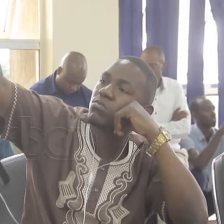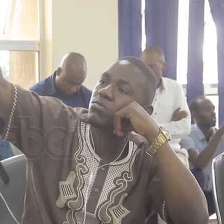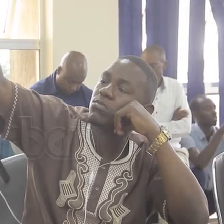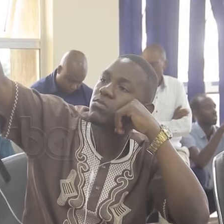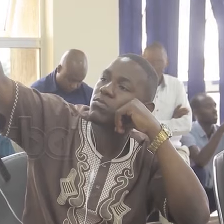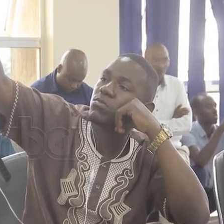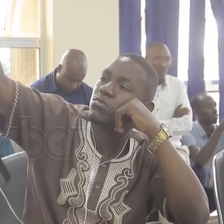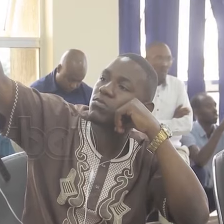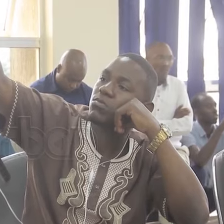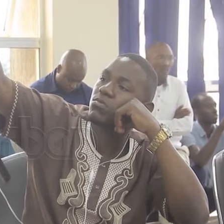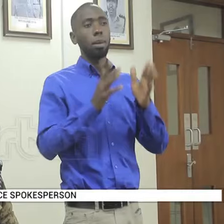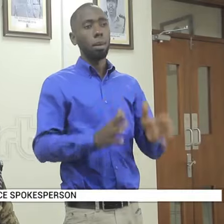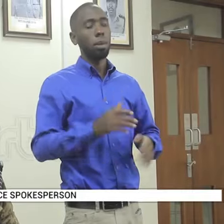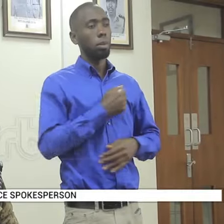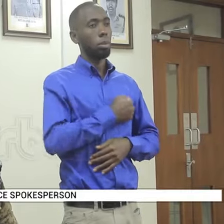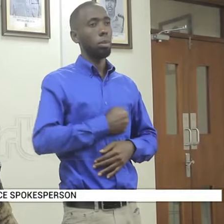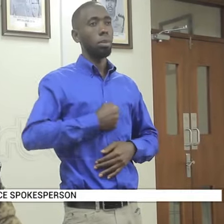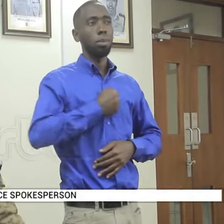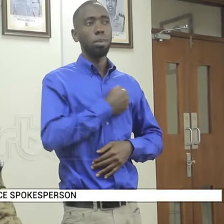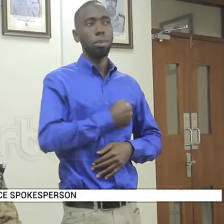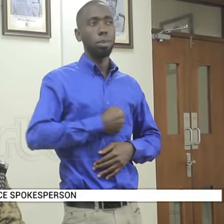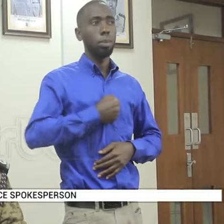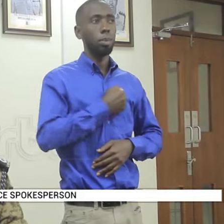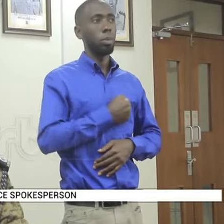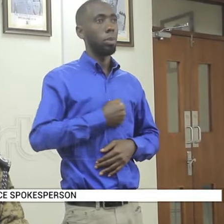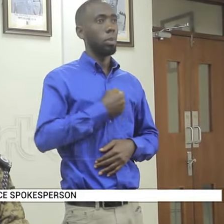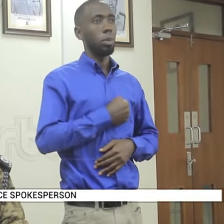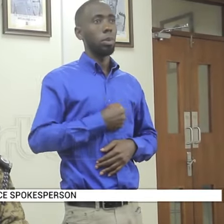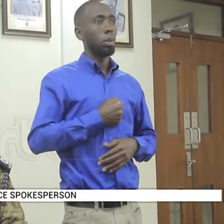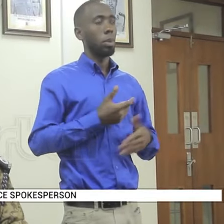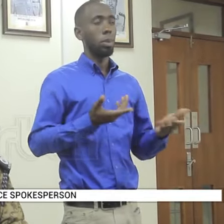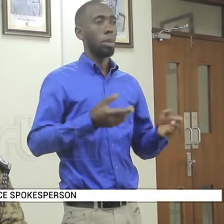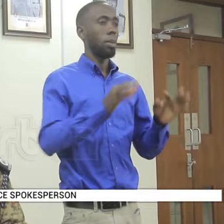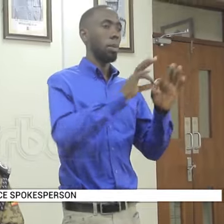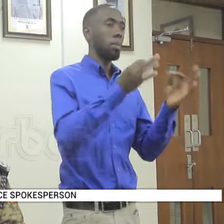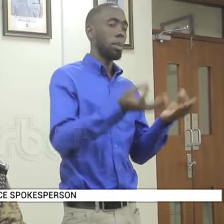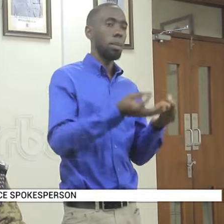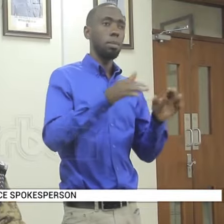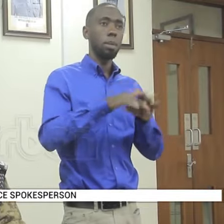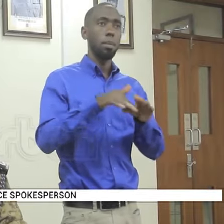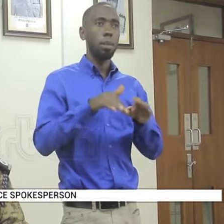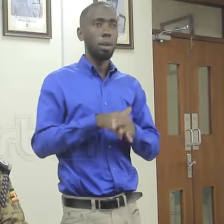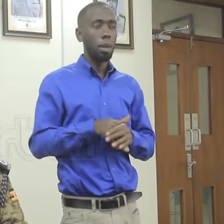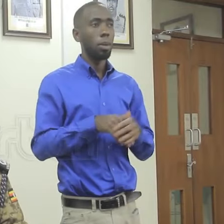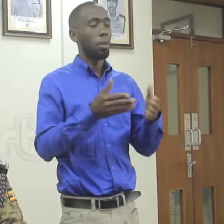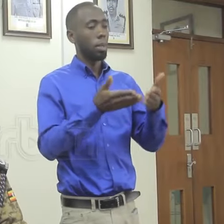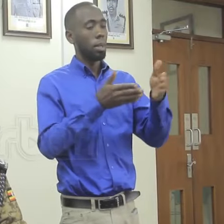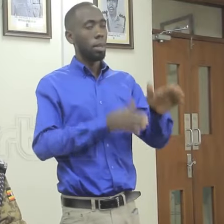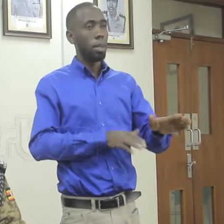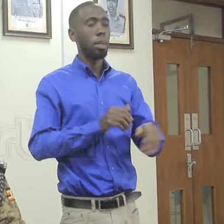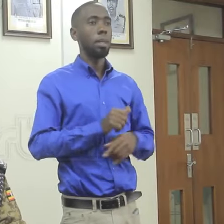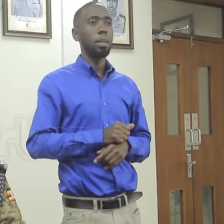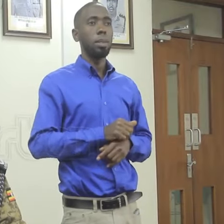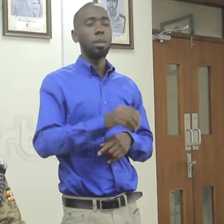Police, Martin Okoth Ochola. Condolences to the immediate family of the late Honorable